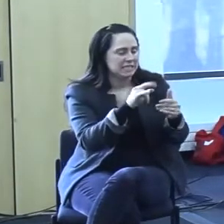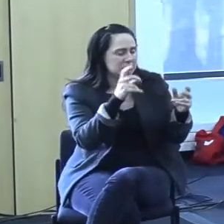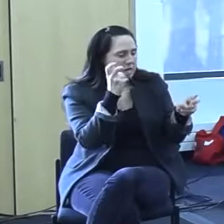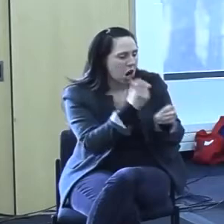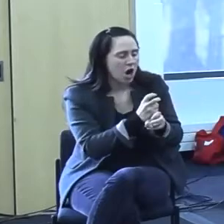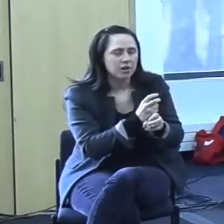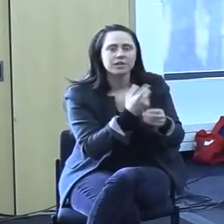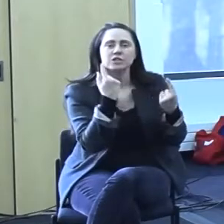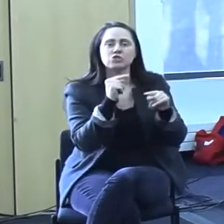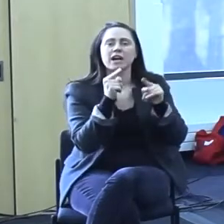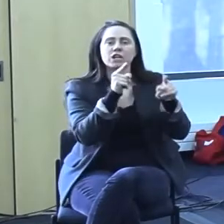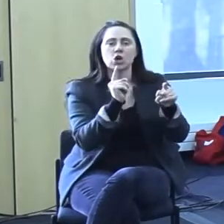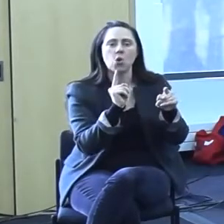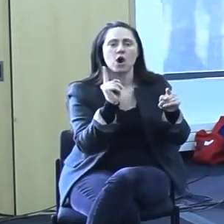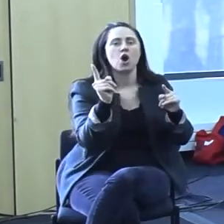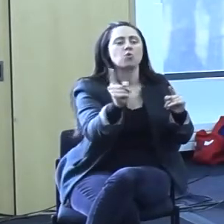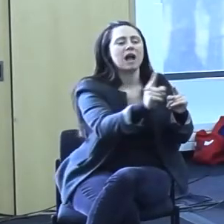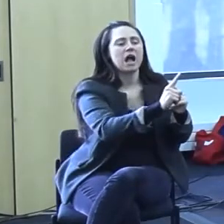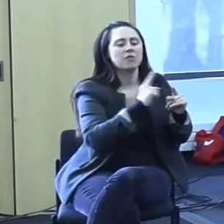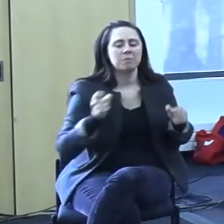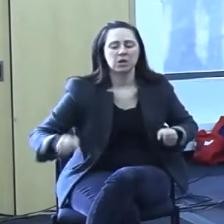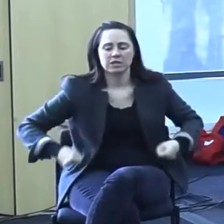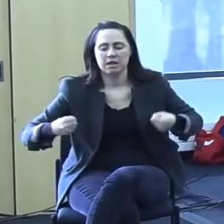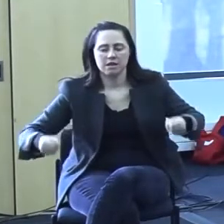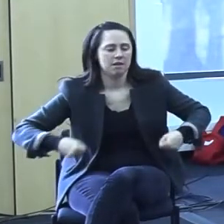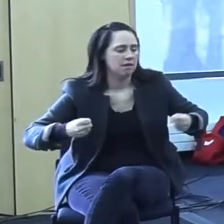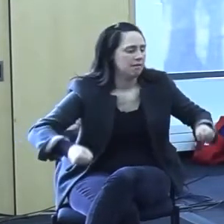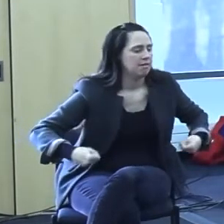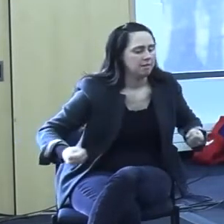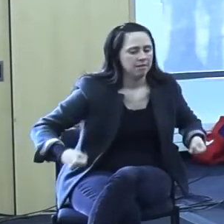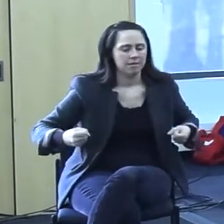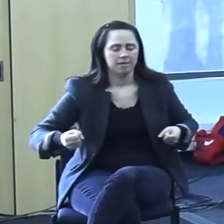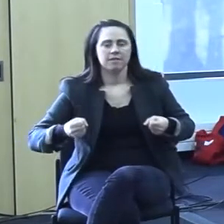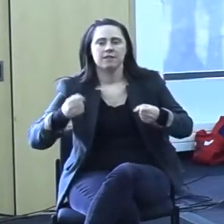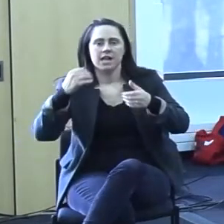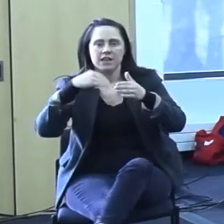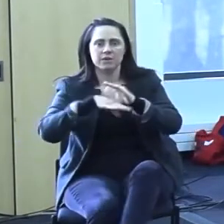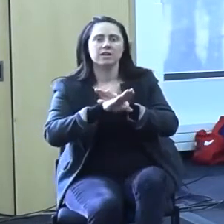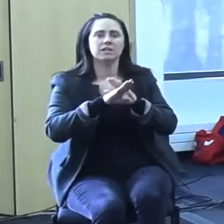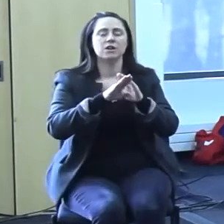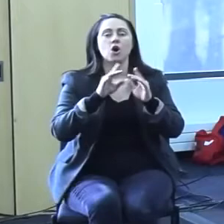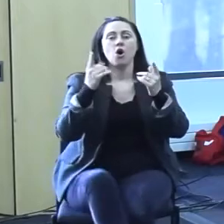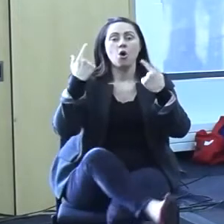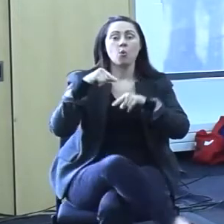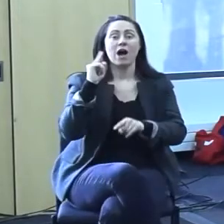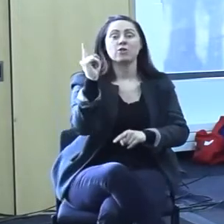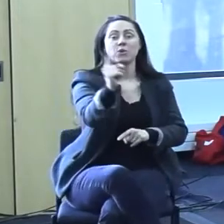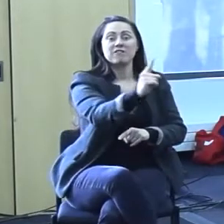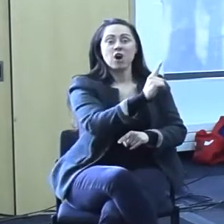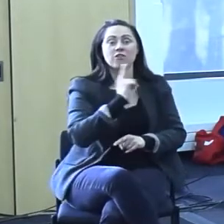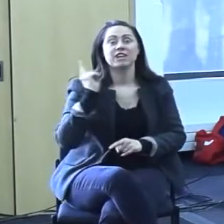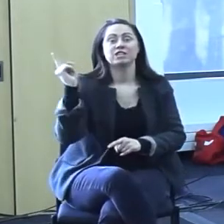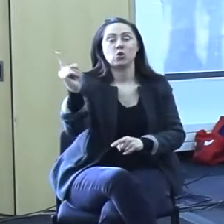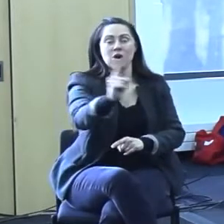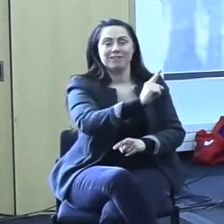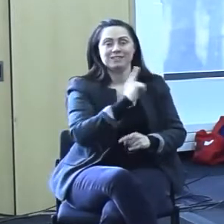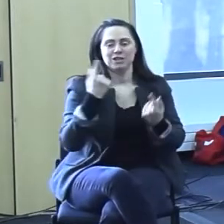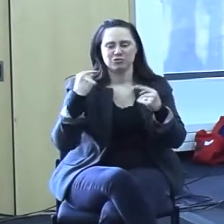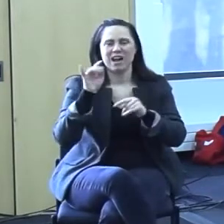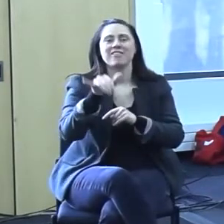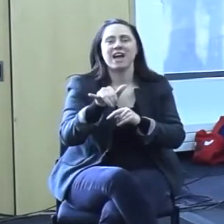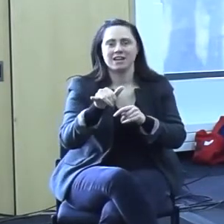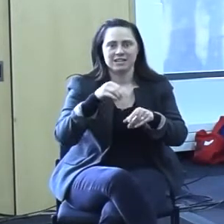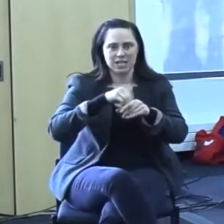like around the building to the accessible entrance while like the revolving doors are right in front of you. And just